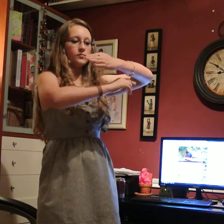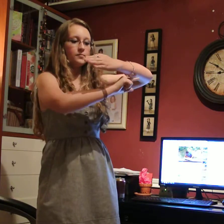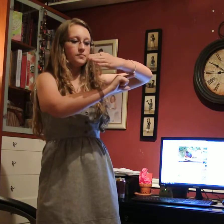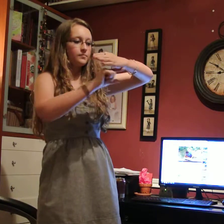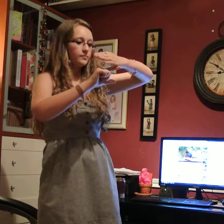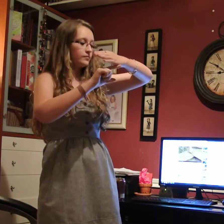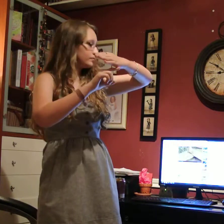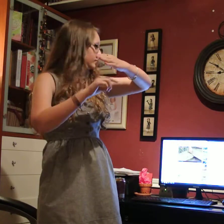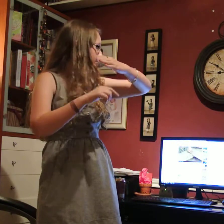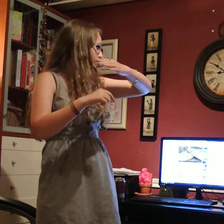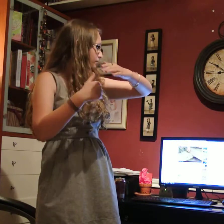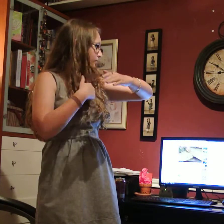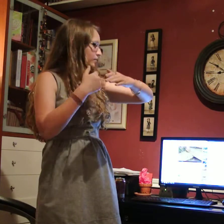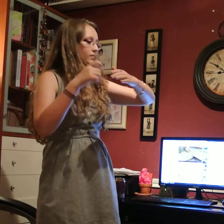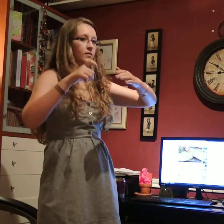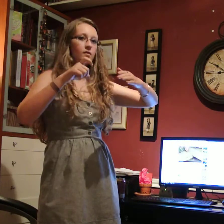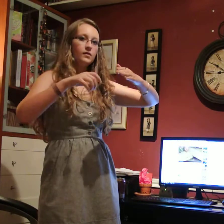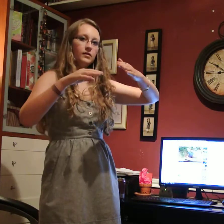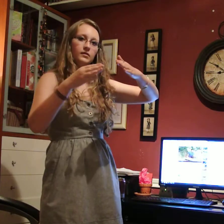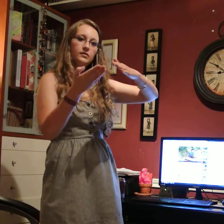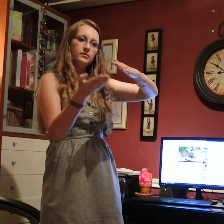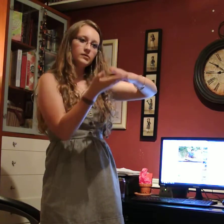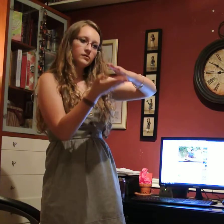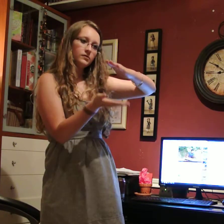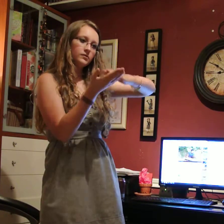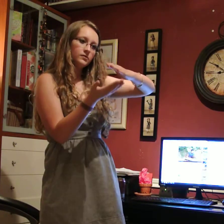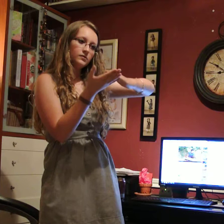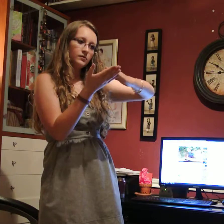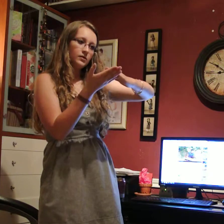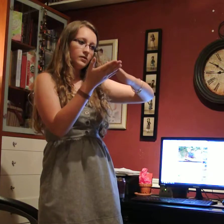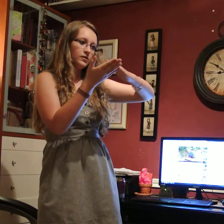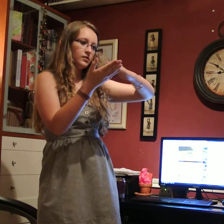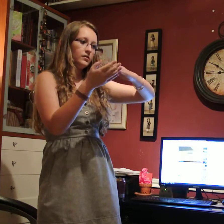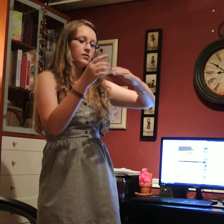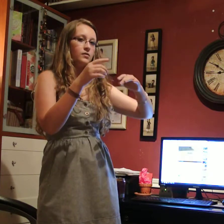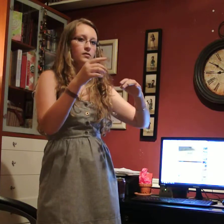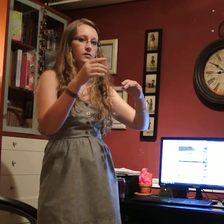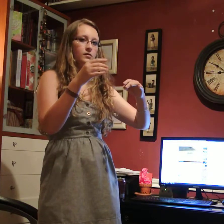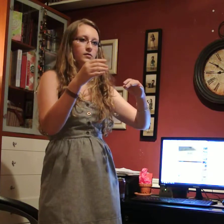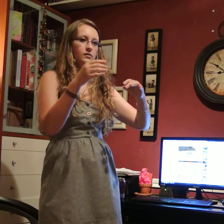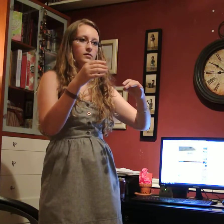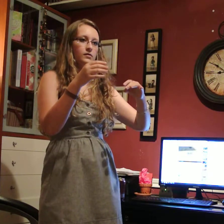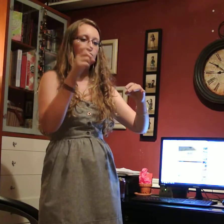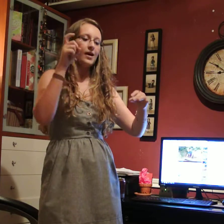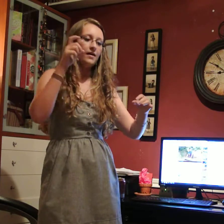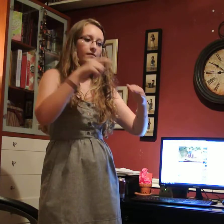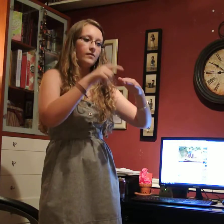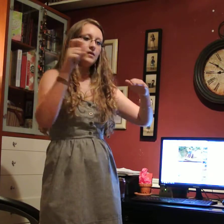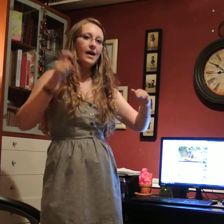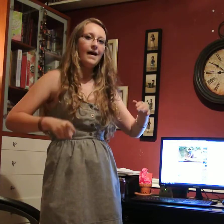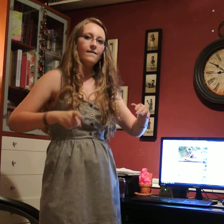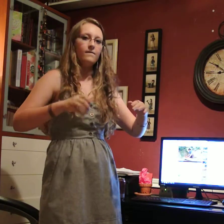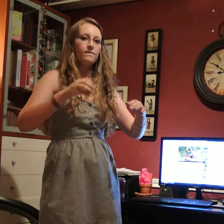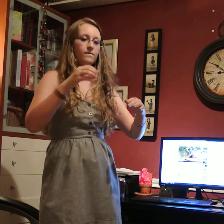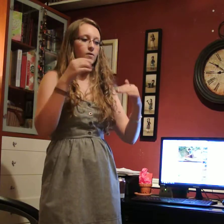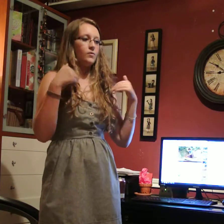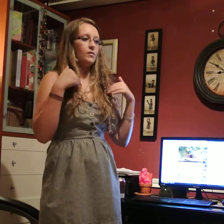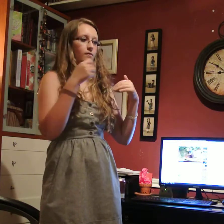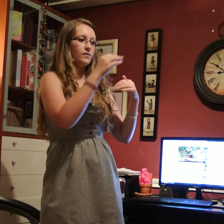to notch out a little bit of my bearer there to make sure that my bubble is right in the middle. Once you've got that nice and level, all that's left to